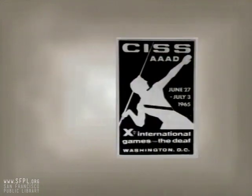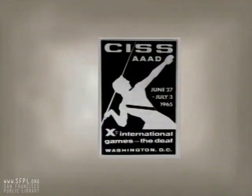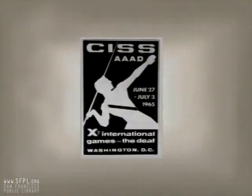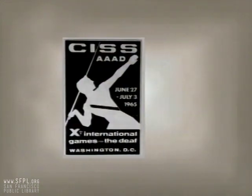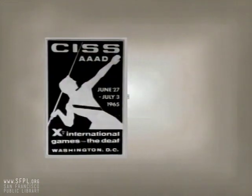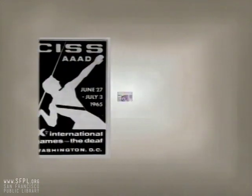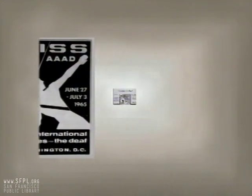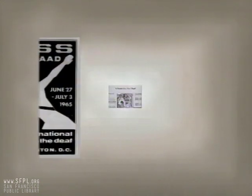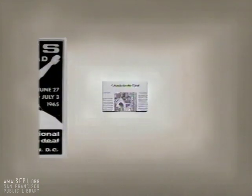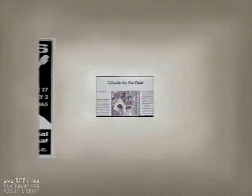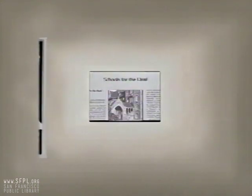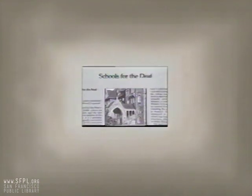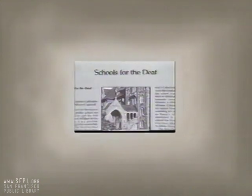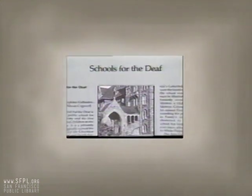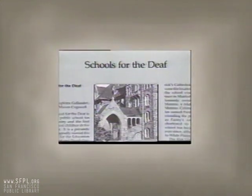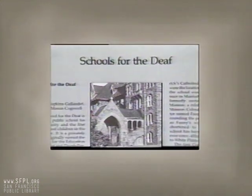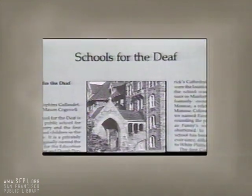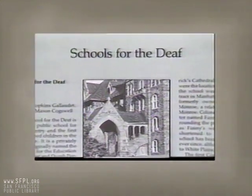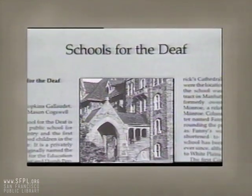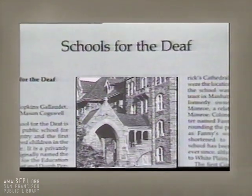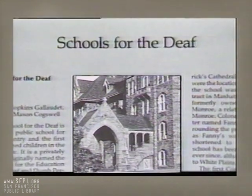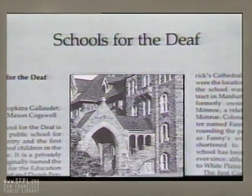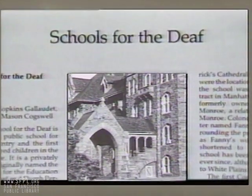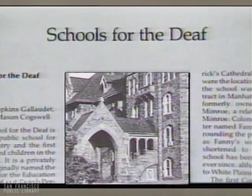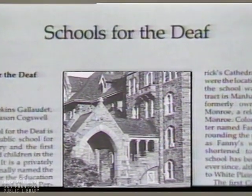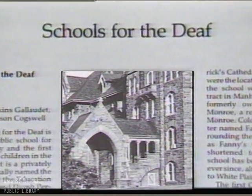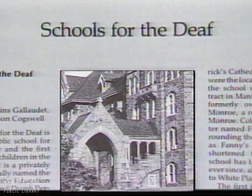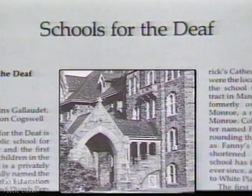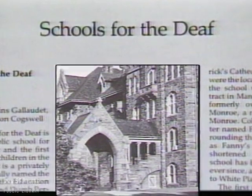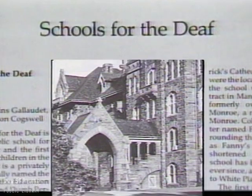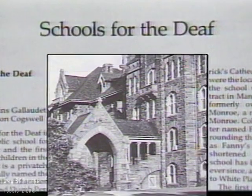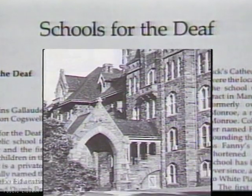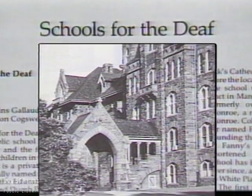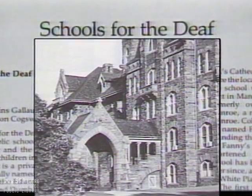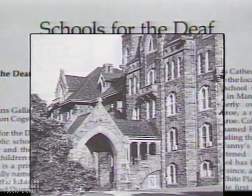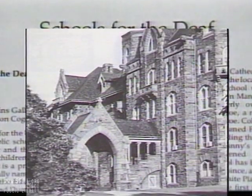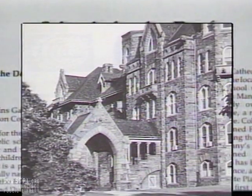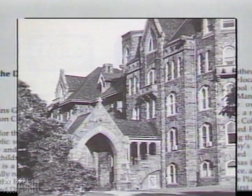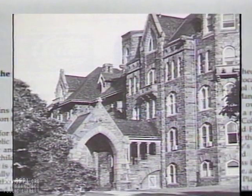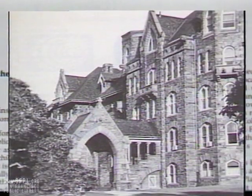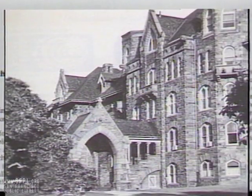Thank you.